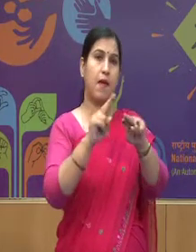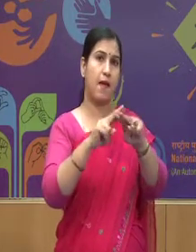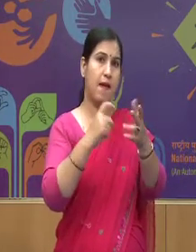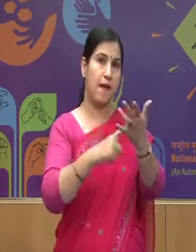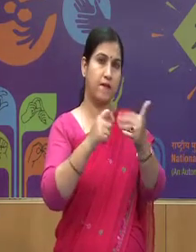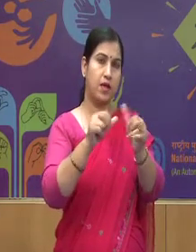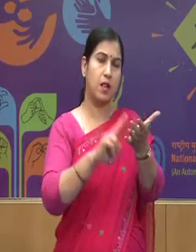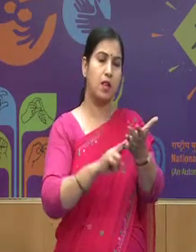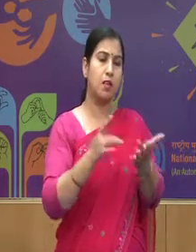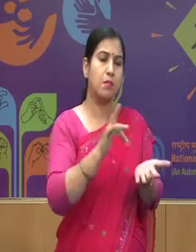colonized.